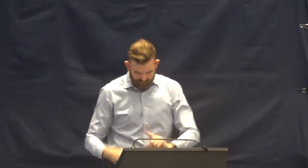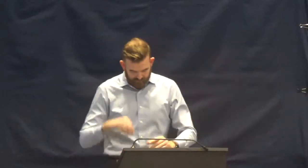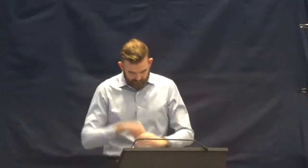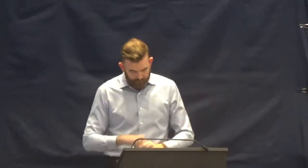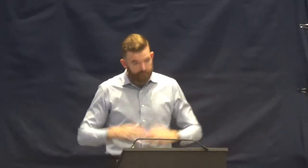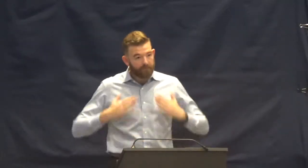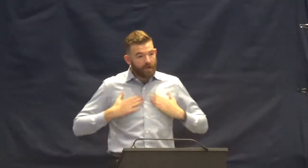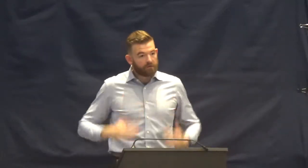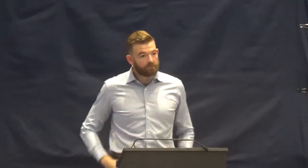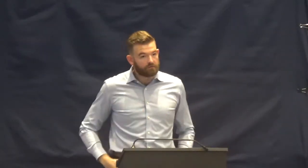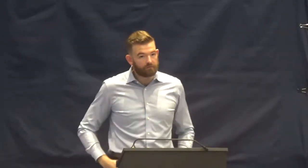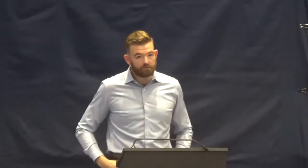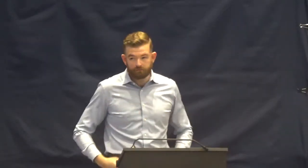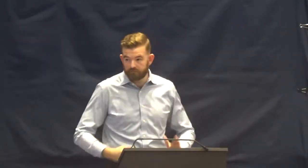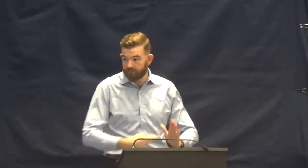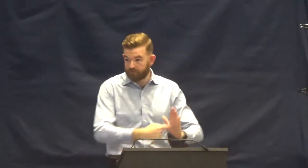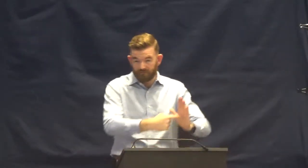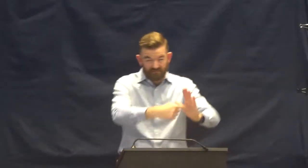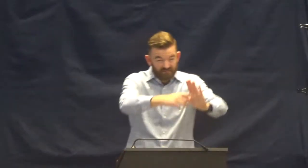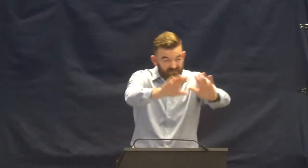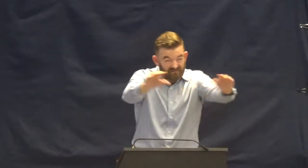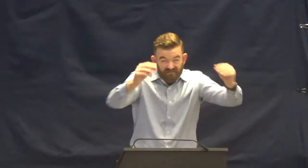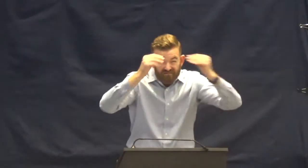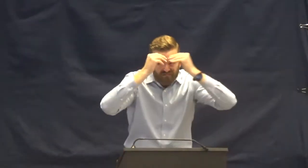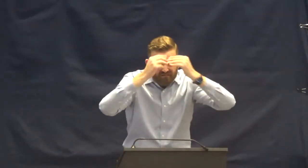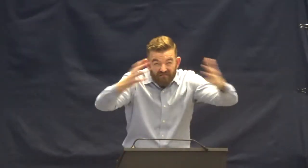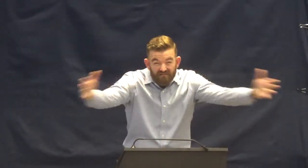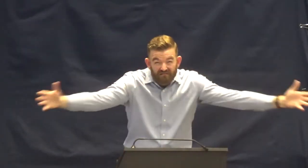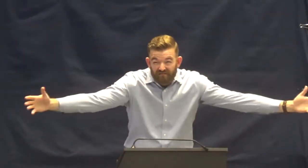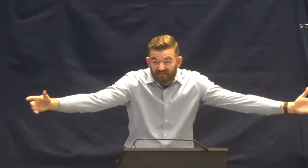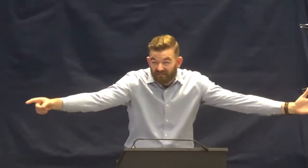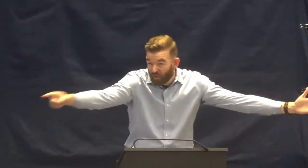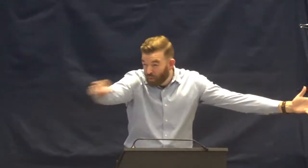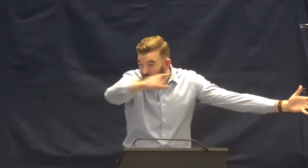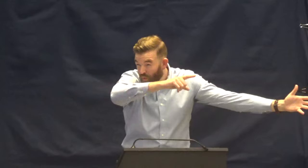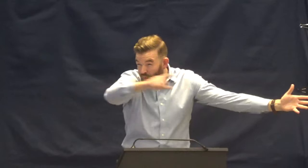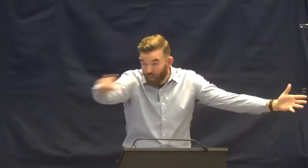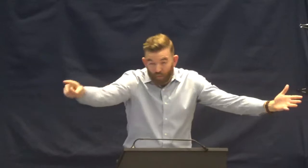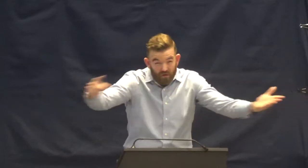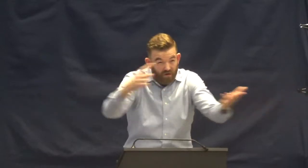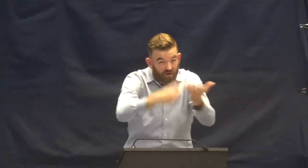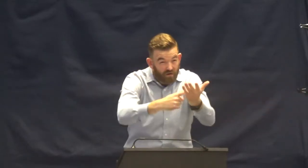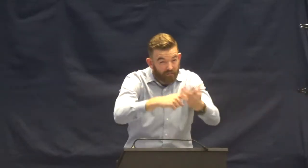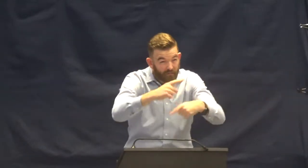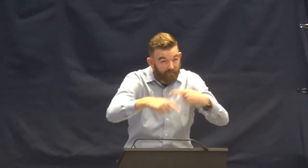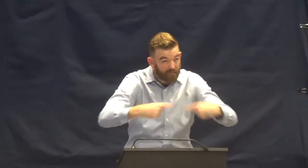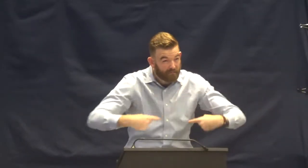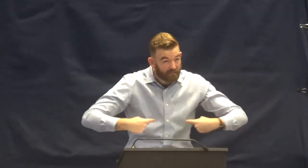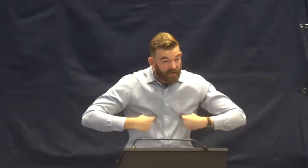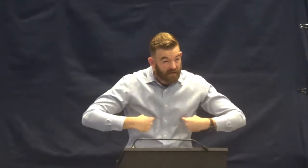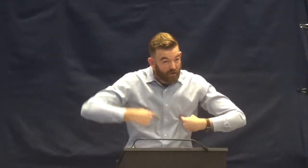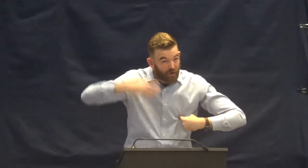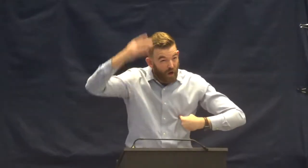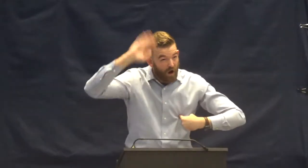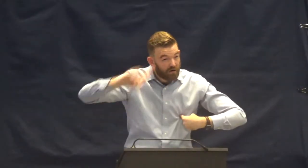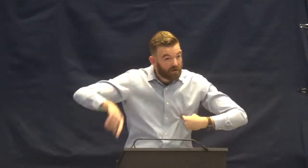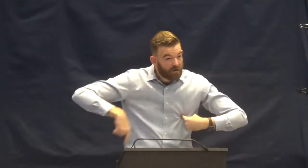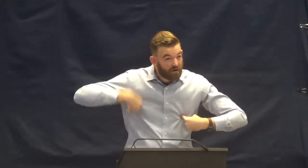But God, in a flash, came into a human body to proclaim to all of us, y'all have been